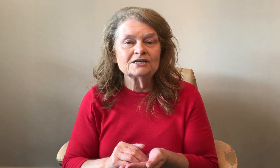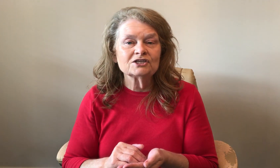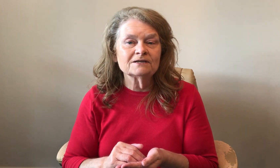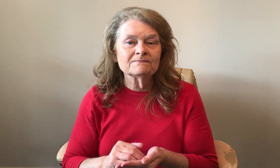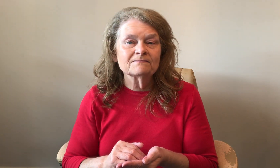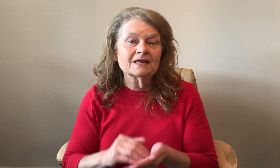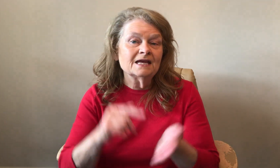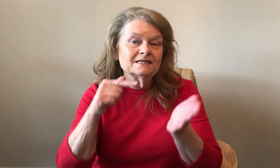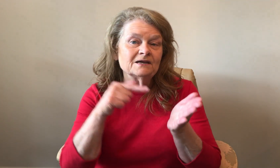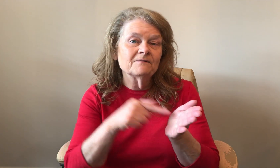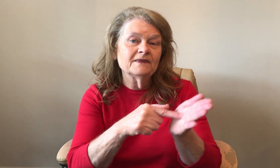generation